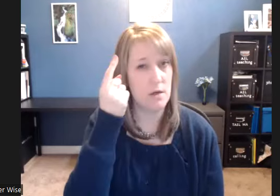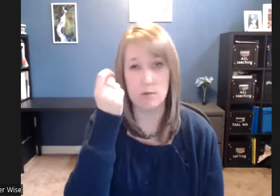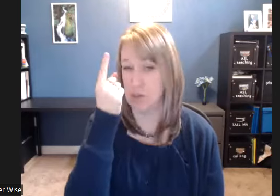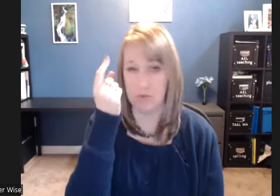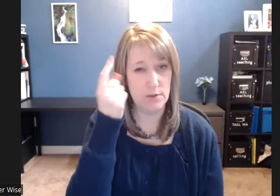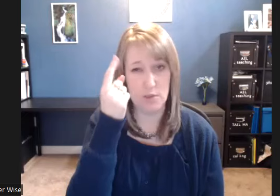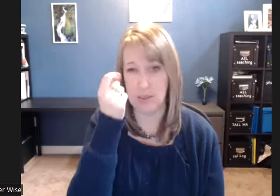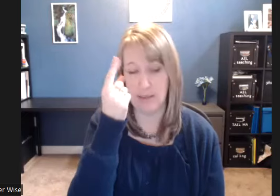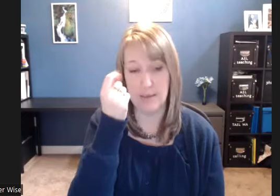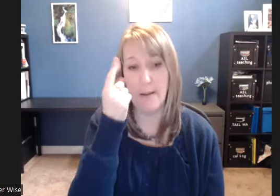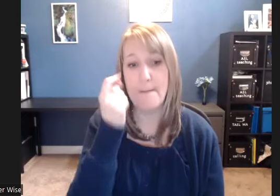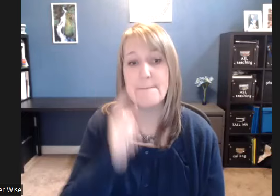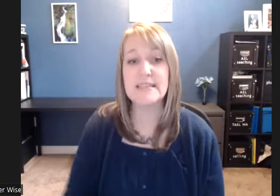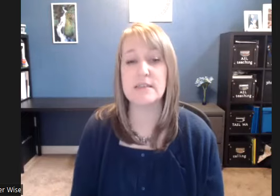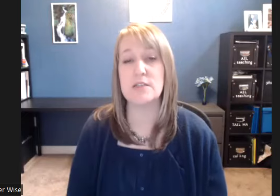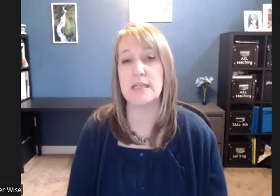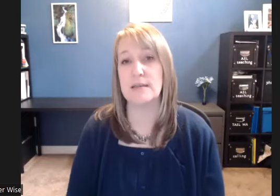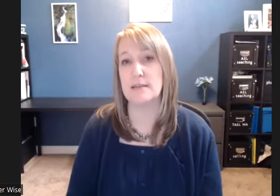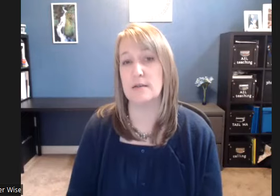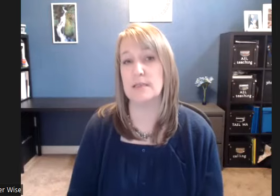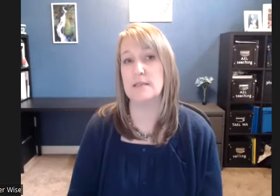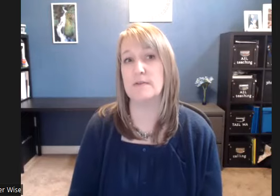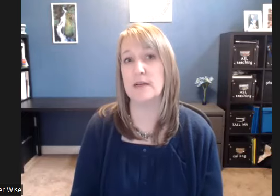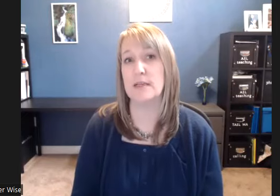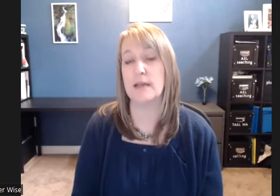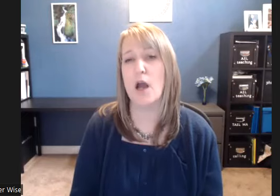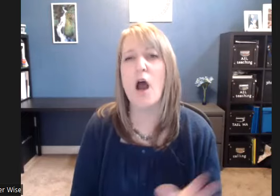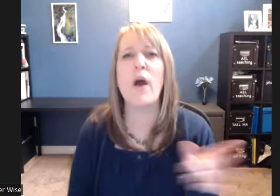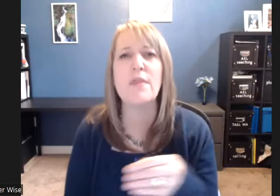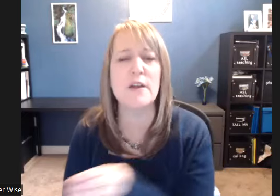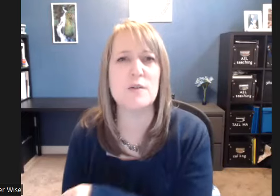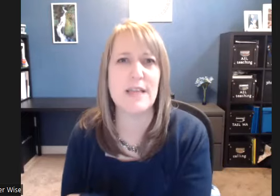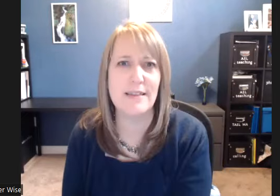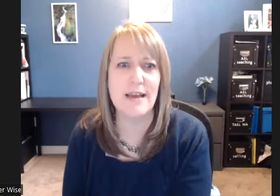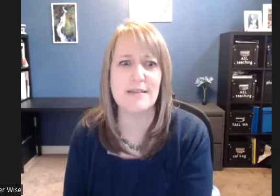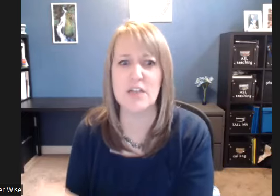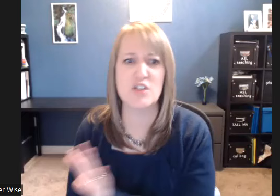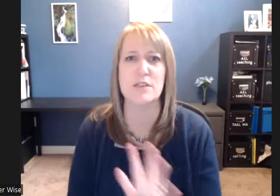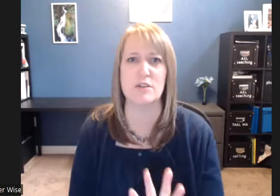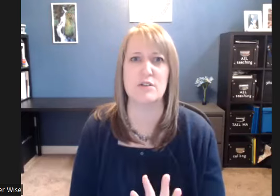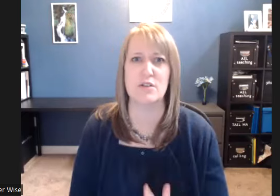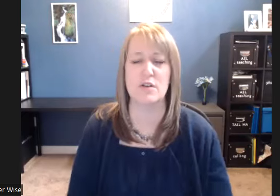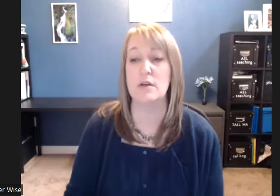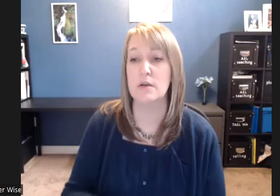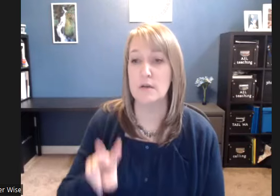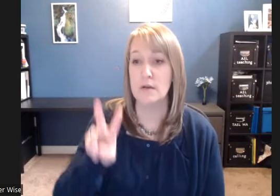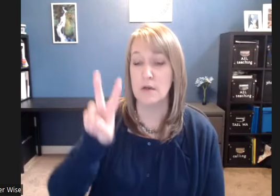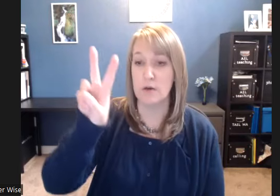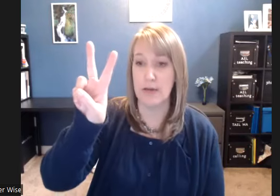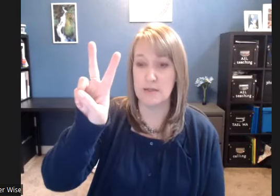know don't understand. Misunderstand is a little bit different. It's like, oh, I thought you said this. I just misunderstood. Okay, so